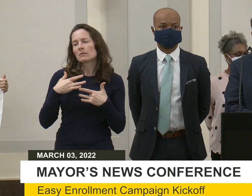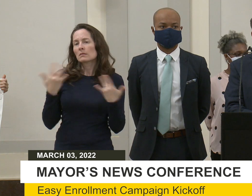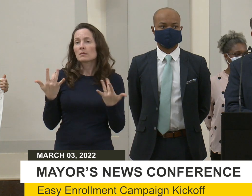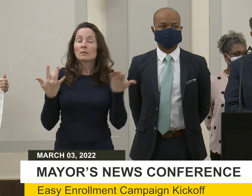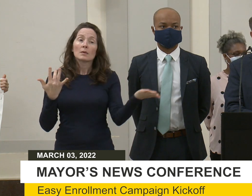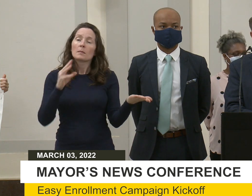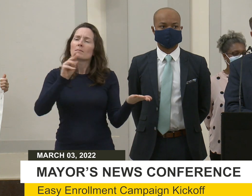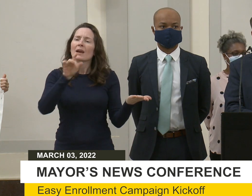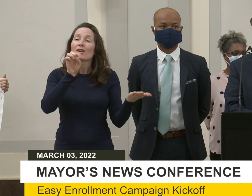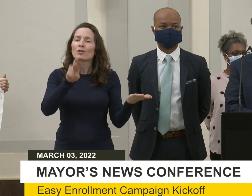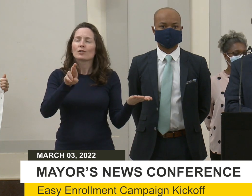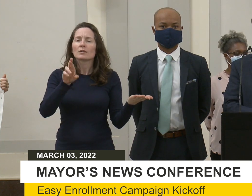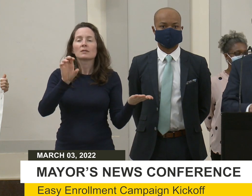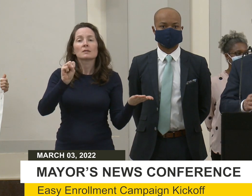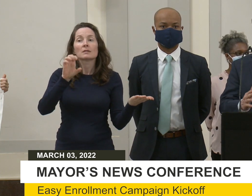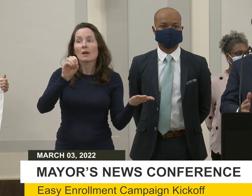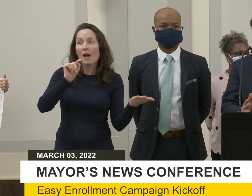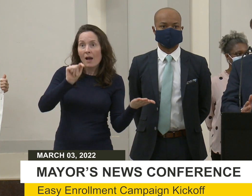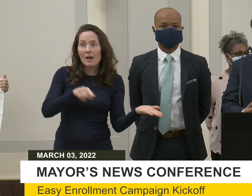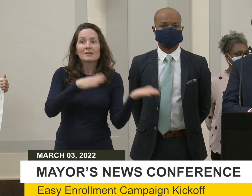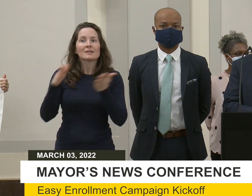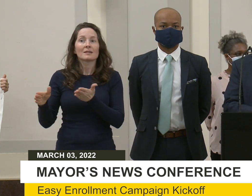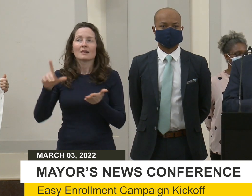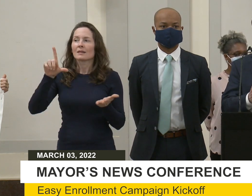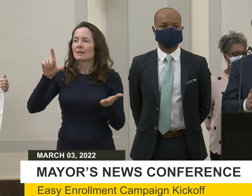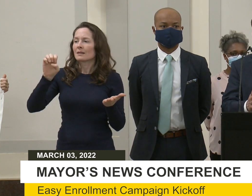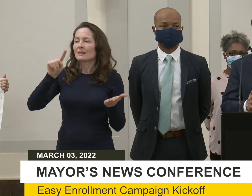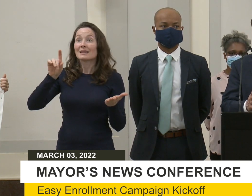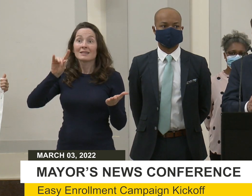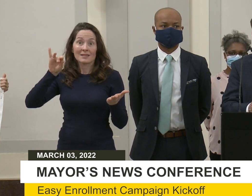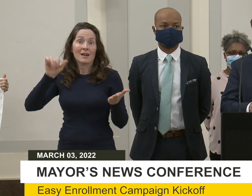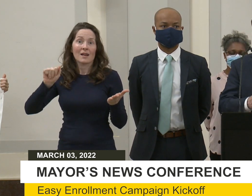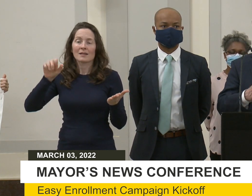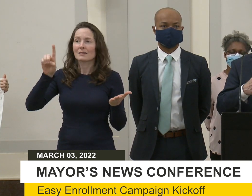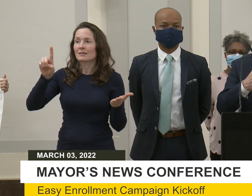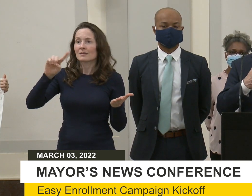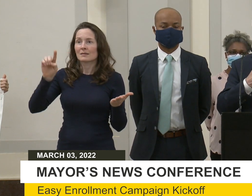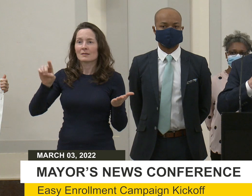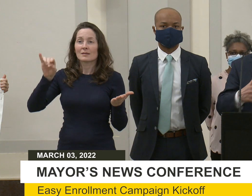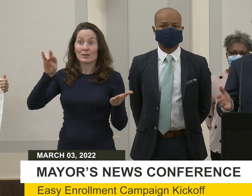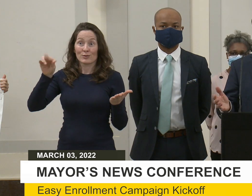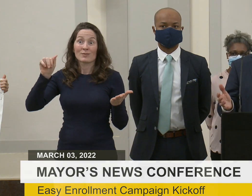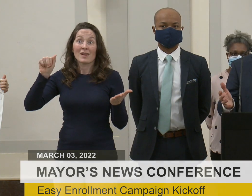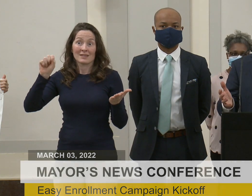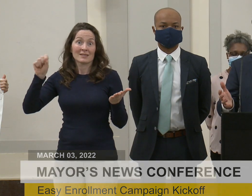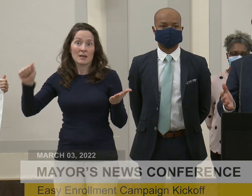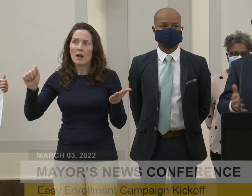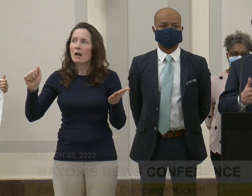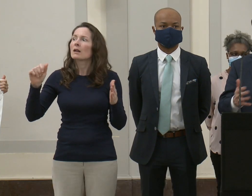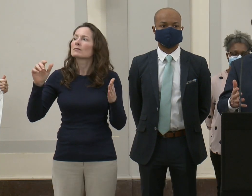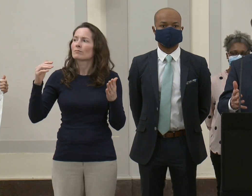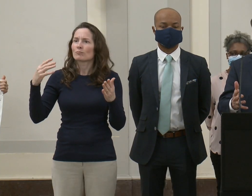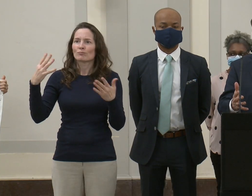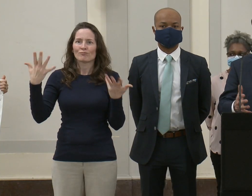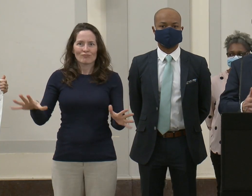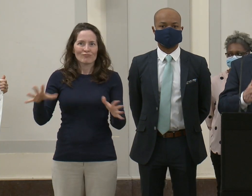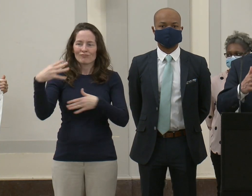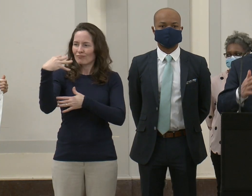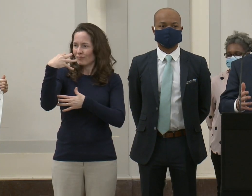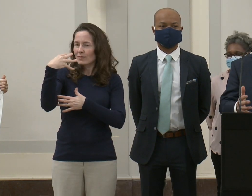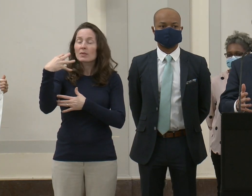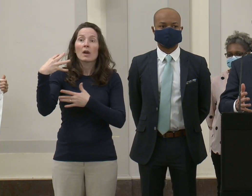Commissioner Leticia Jarraza have put together a video, which you should all have, which we're going to be putting out there to the public to let them